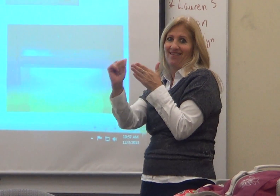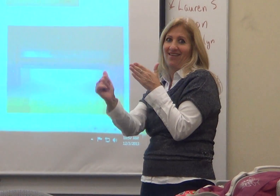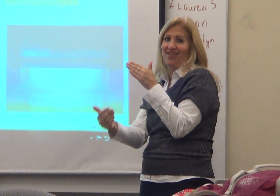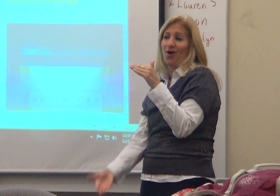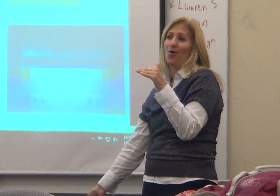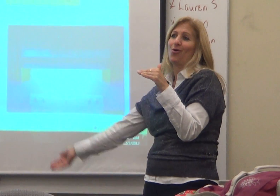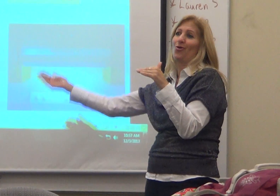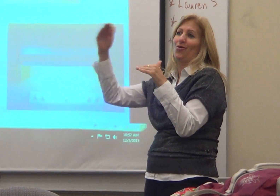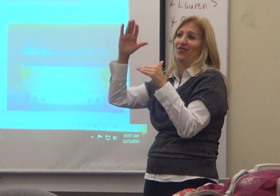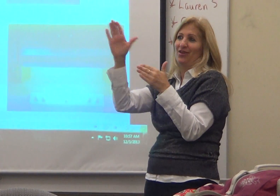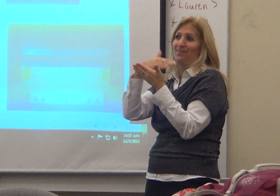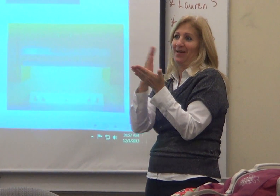That was